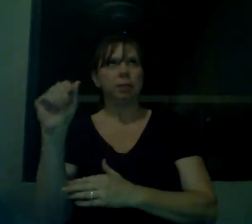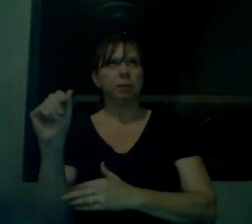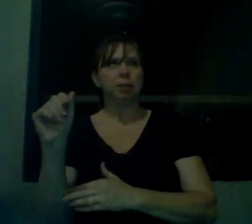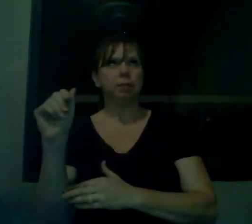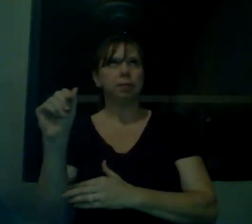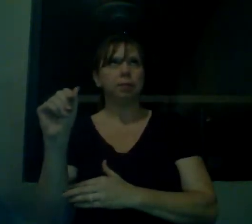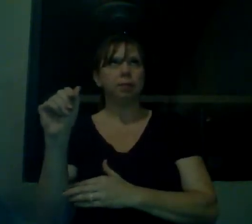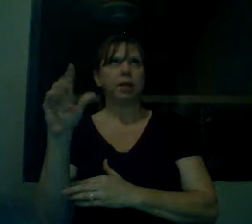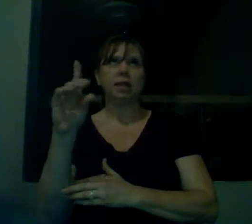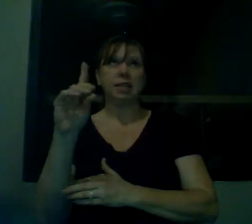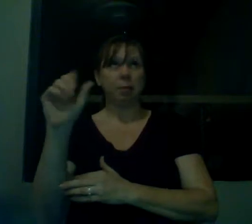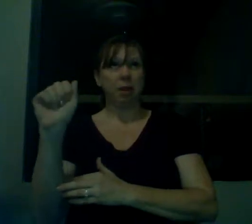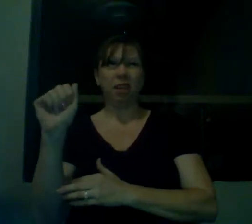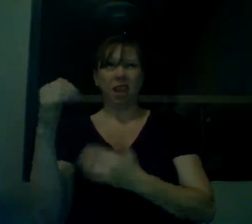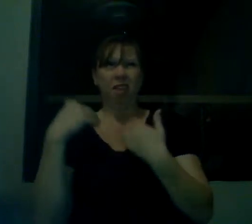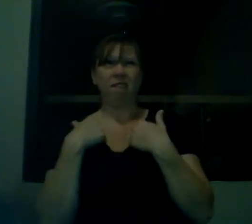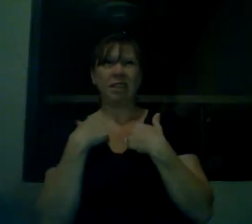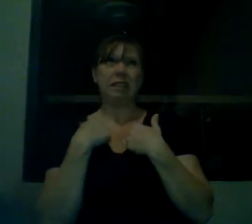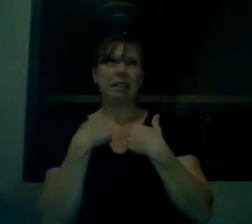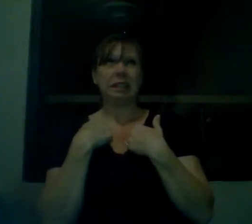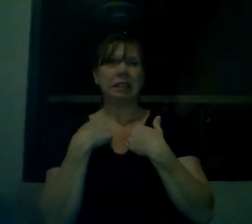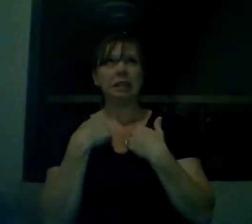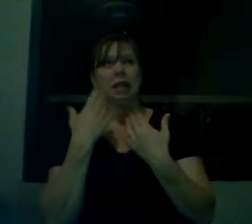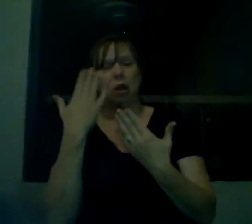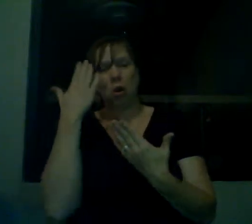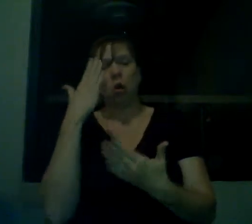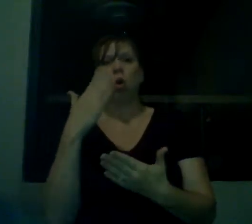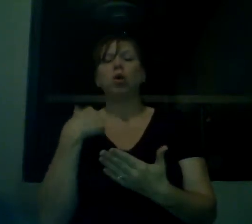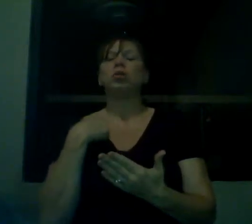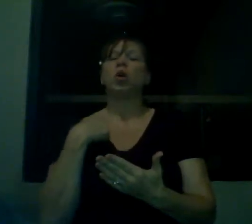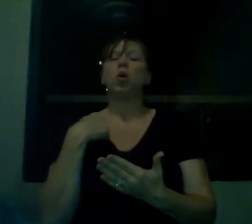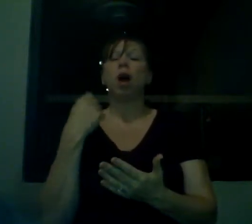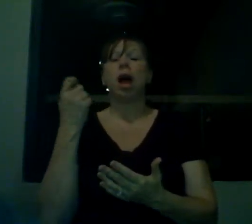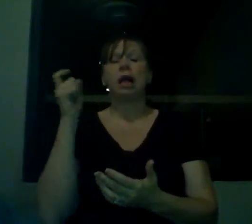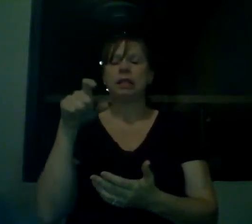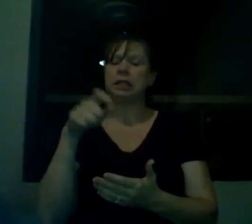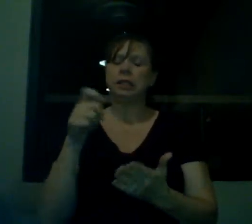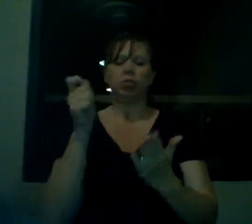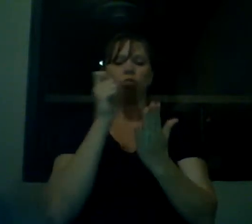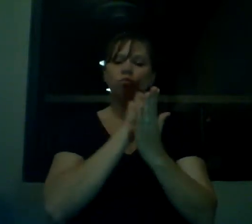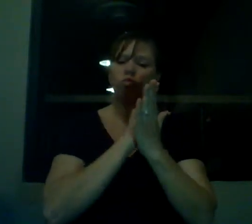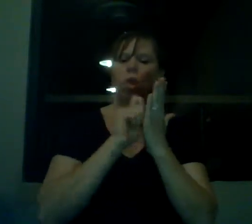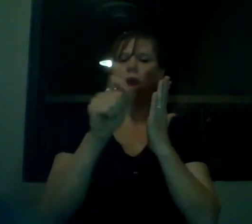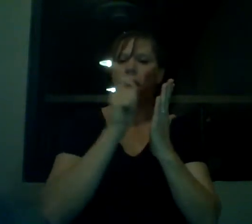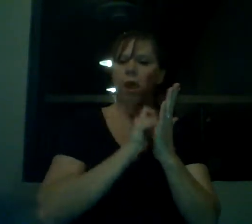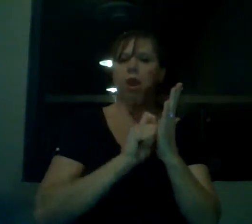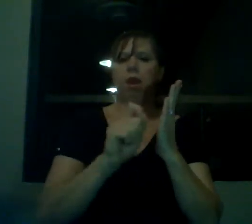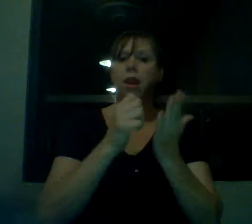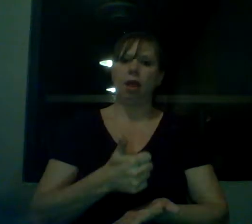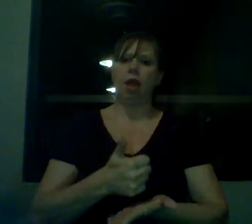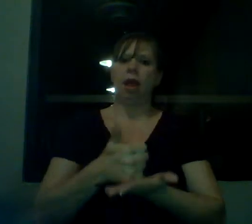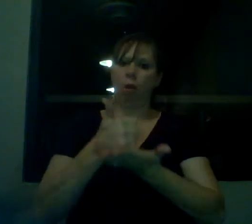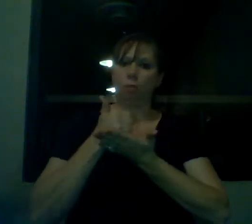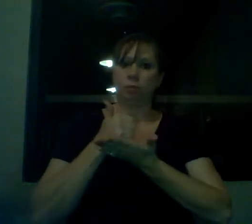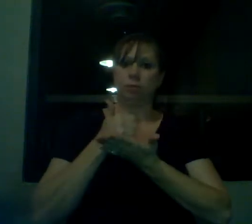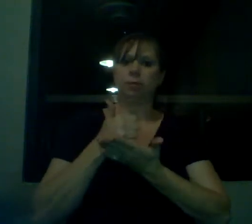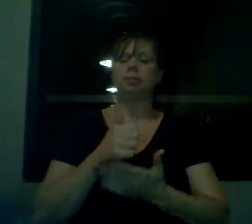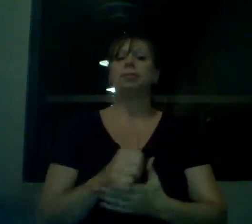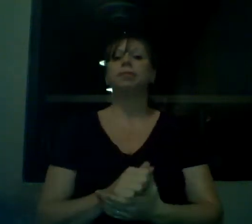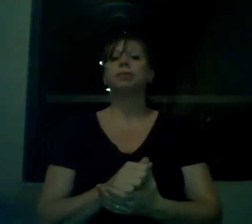But it's because I needed to write things down or I needed to actually do. So the whole point of you figuring out what type of